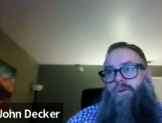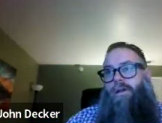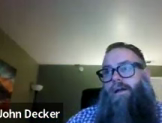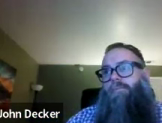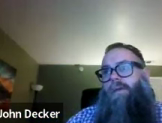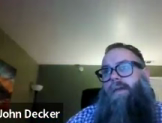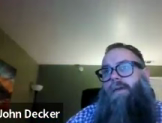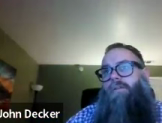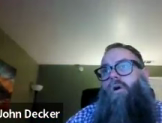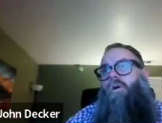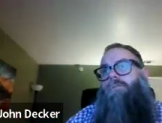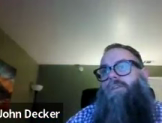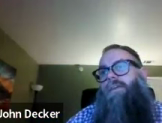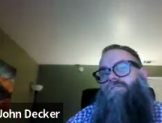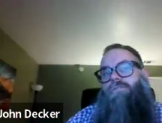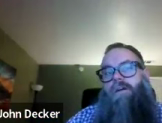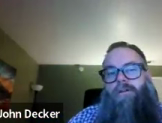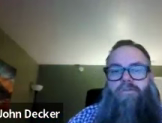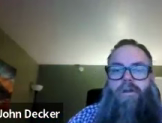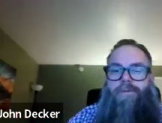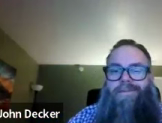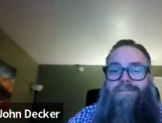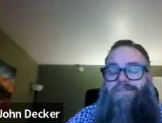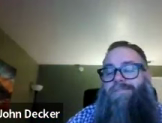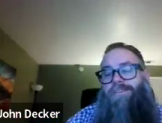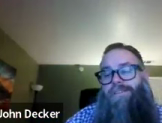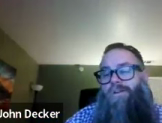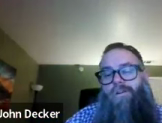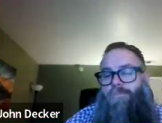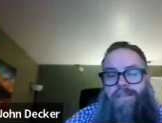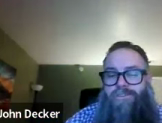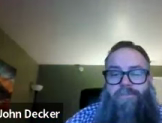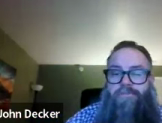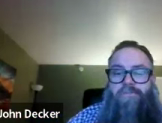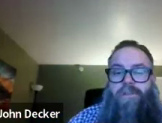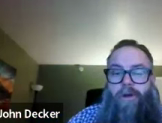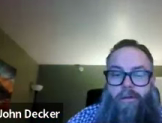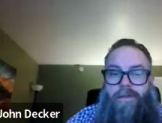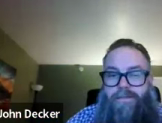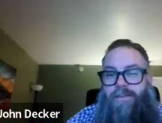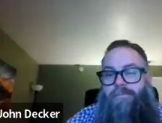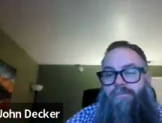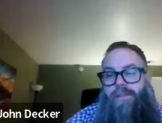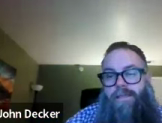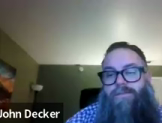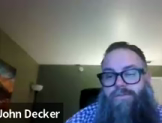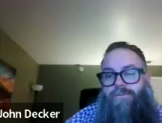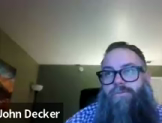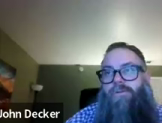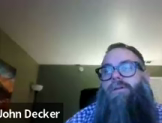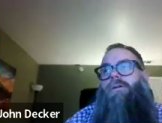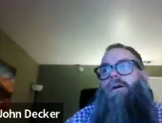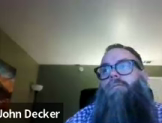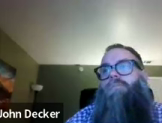QIP. And all communication about QIPs, just imagine that all communication coming from the department is going to be